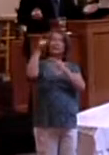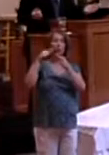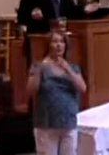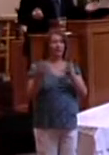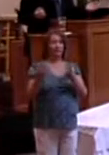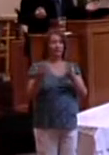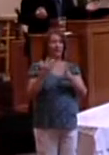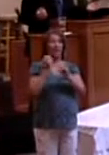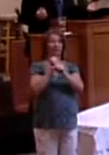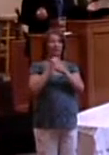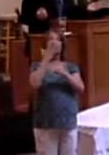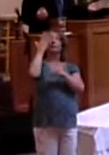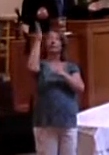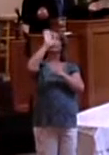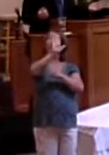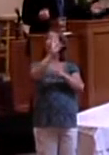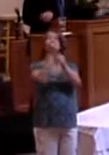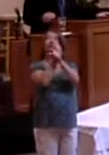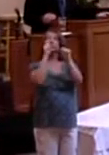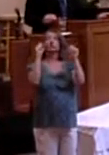refuge?